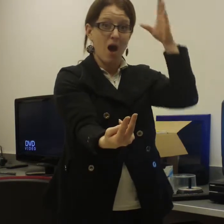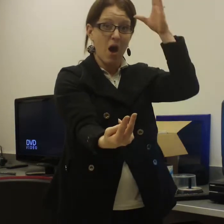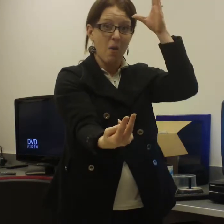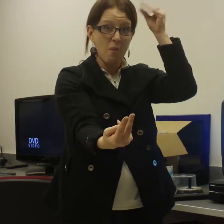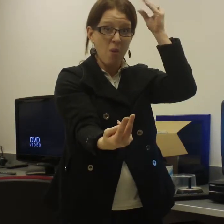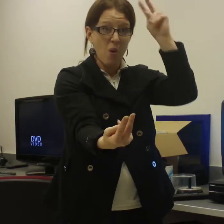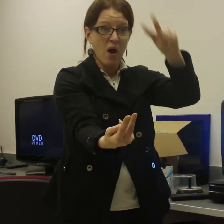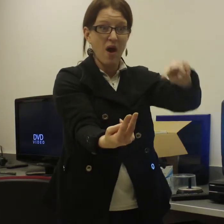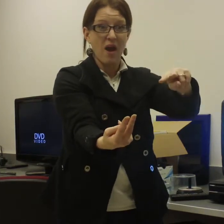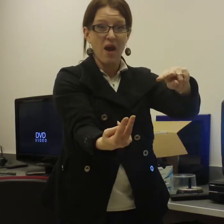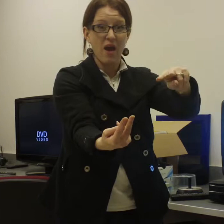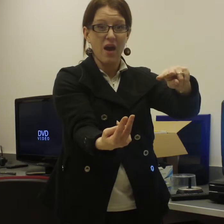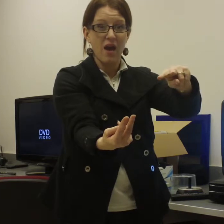up getting trapped underneath the ice.